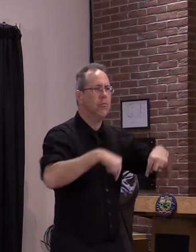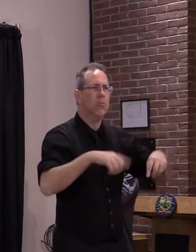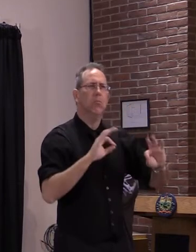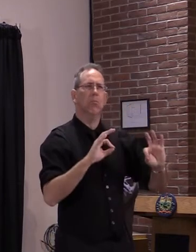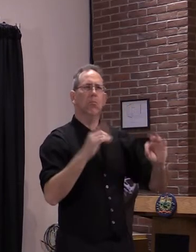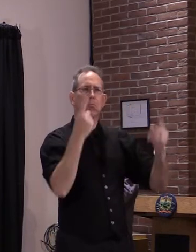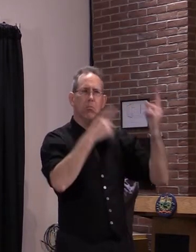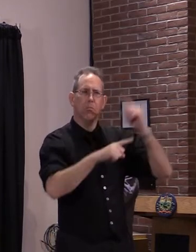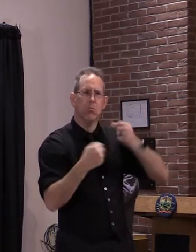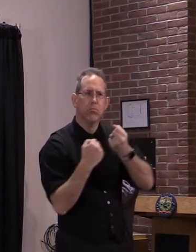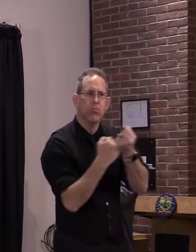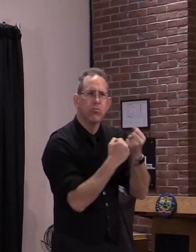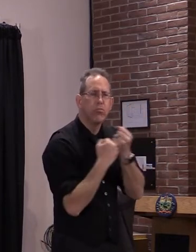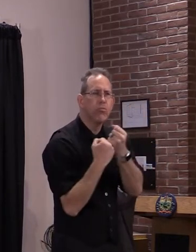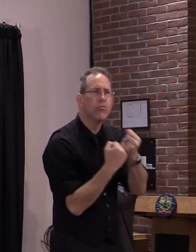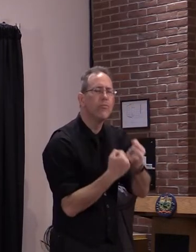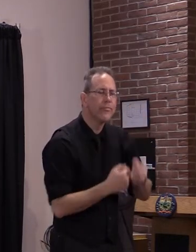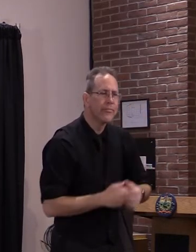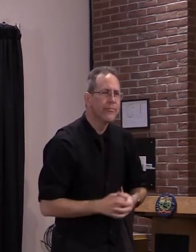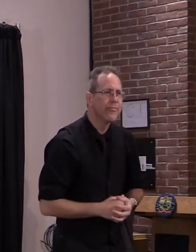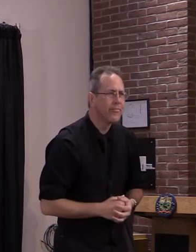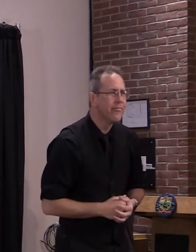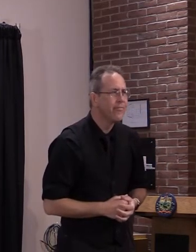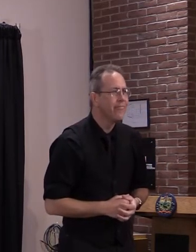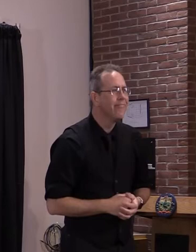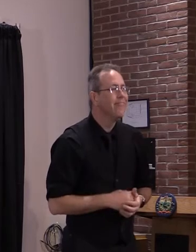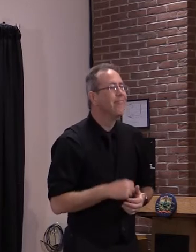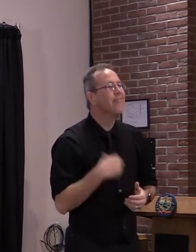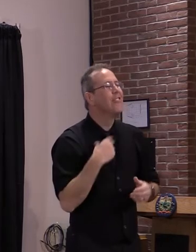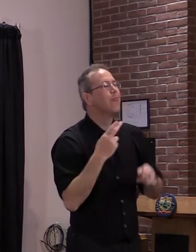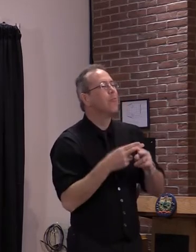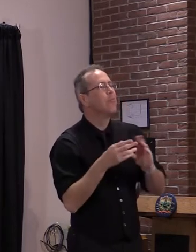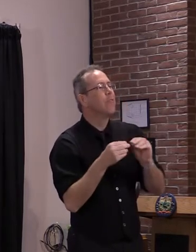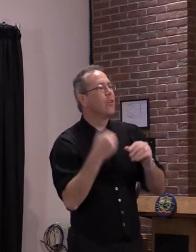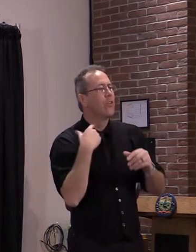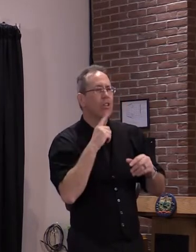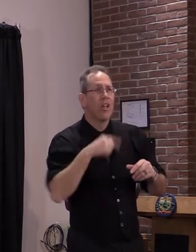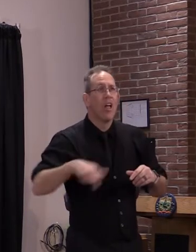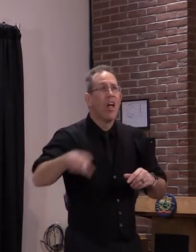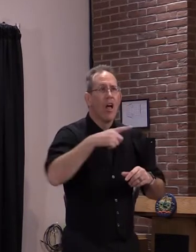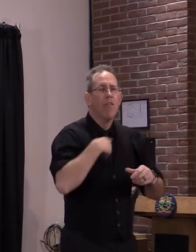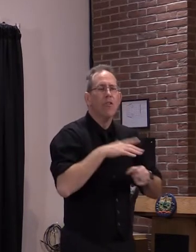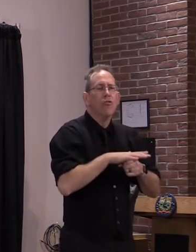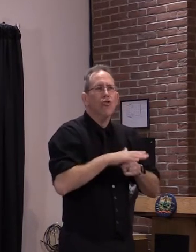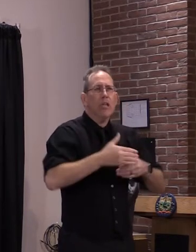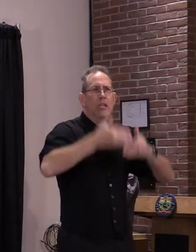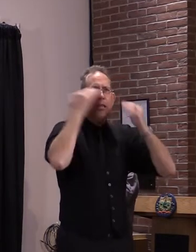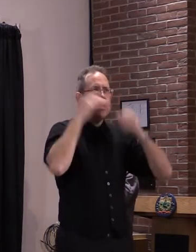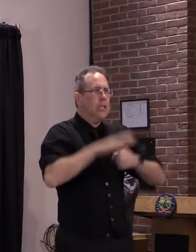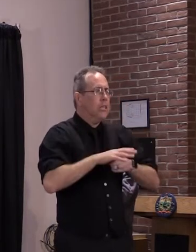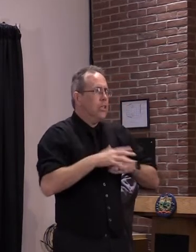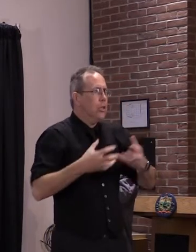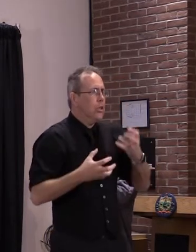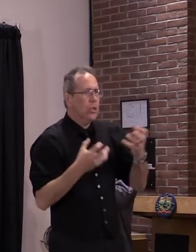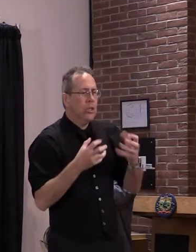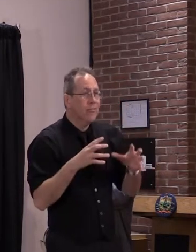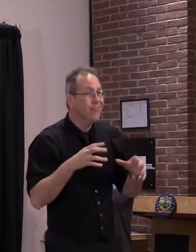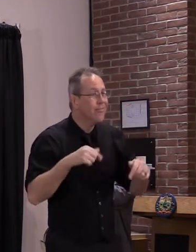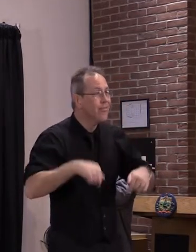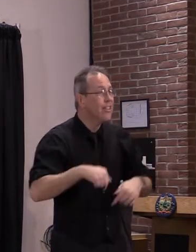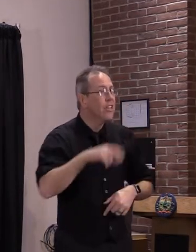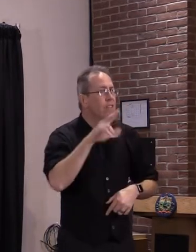referring to in numerous press conferences of late, which is we are taking the focus off of this virus